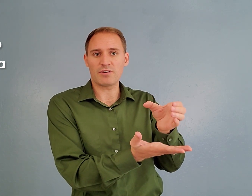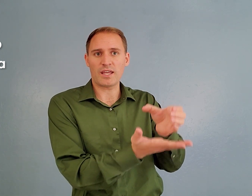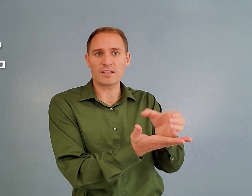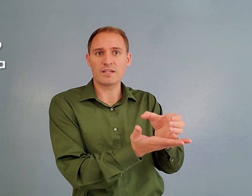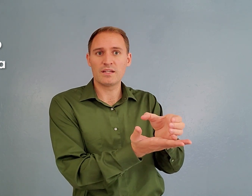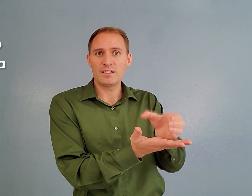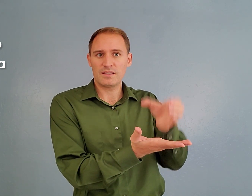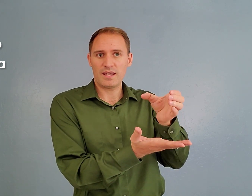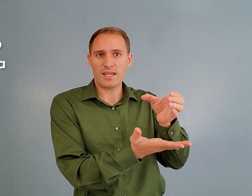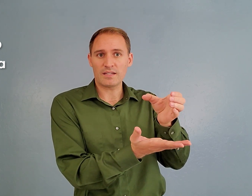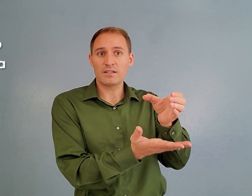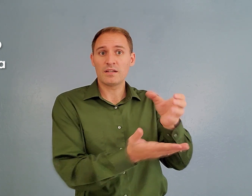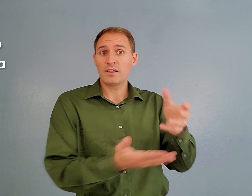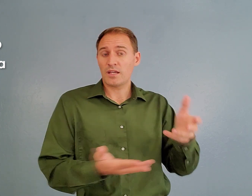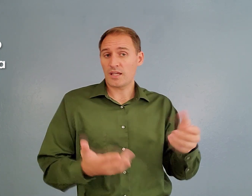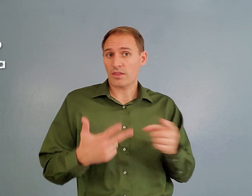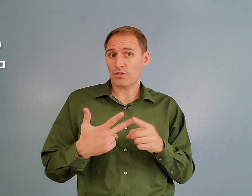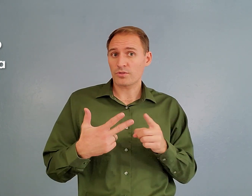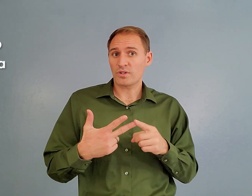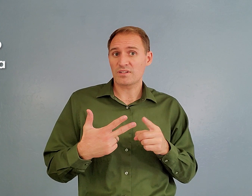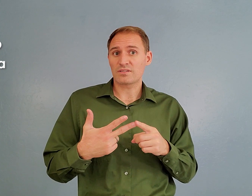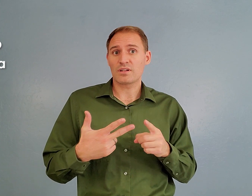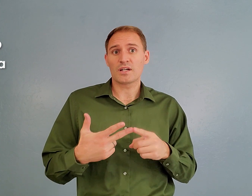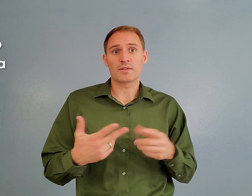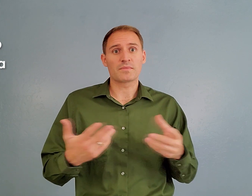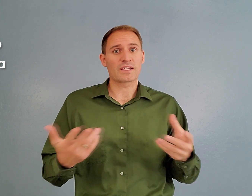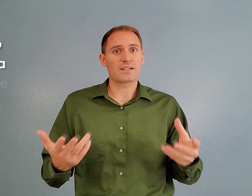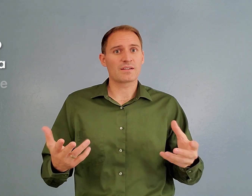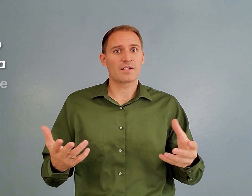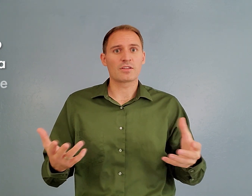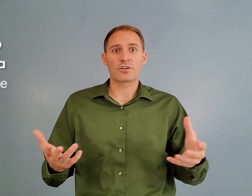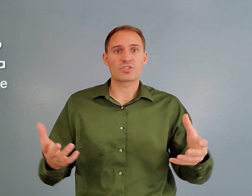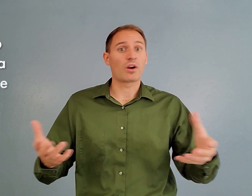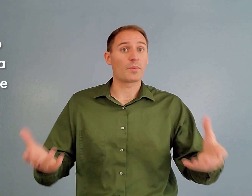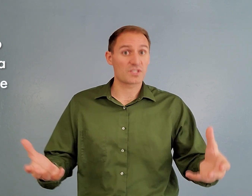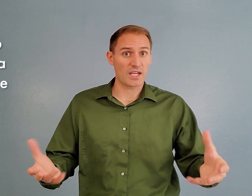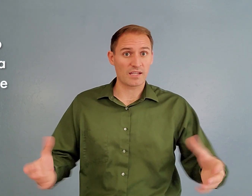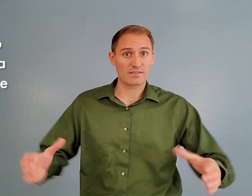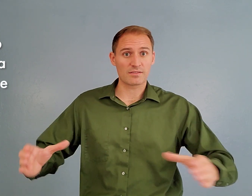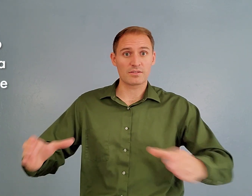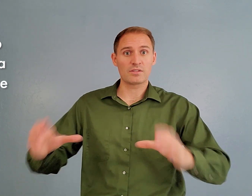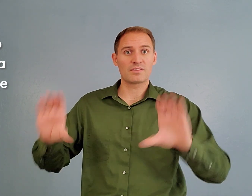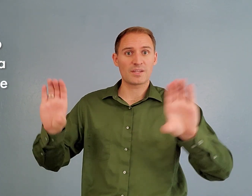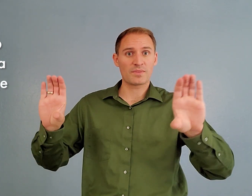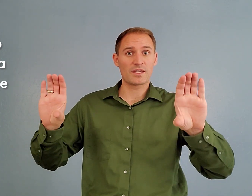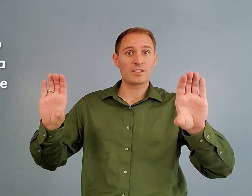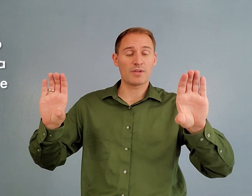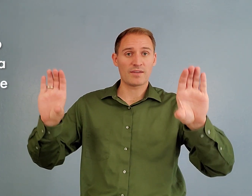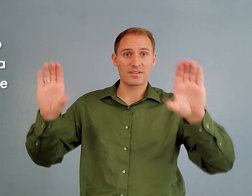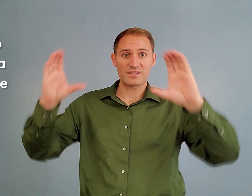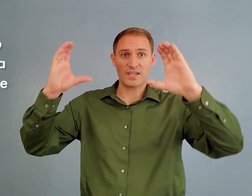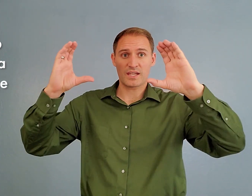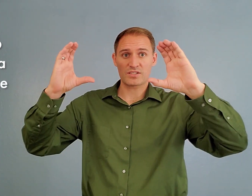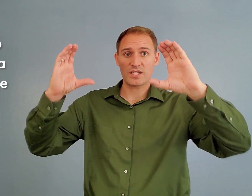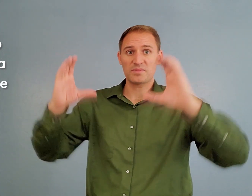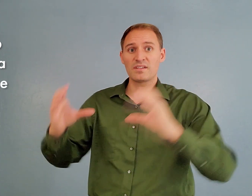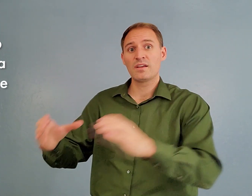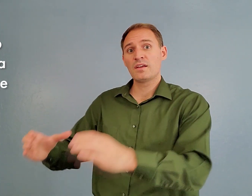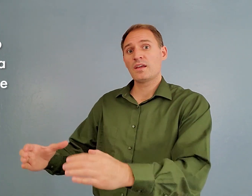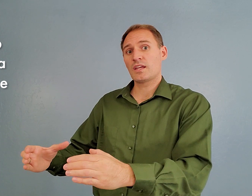hand. Can. And the third one is like a large garbage can. So same thing, you have the C hand shapes and